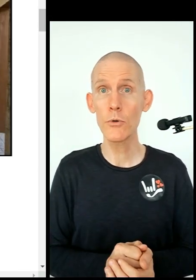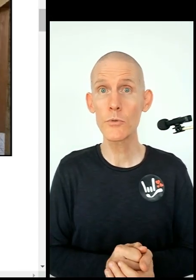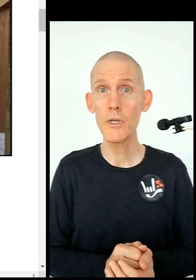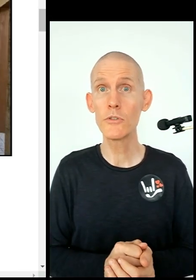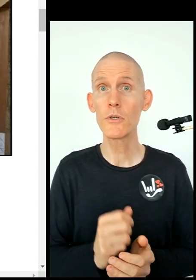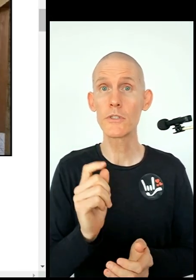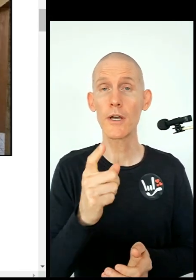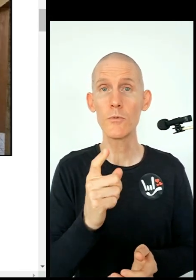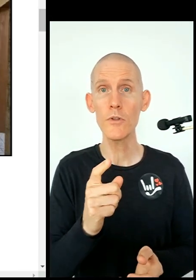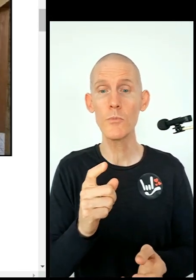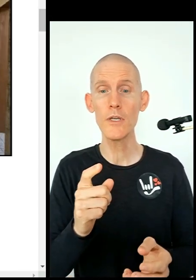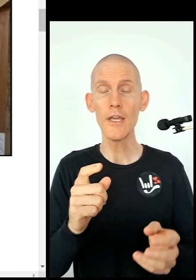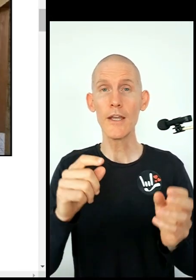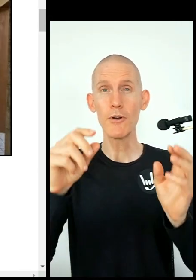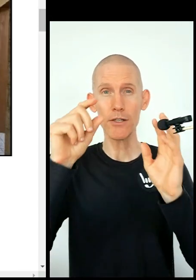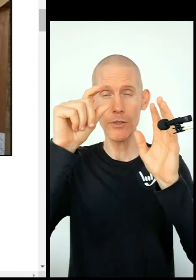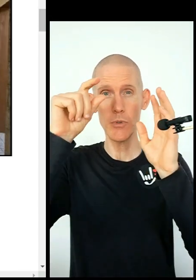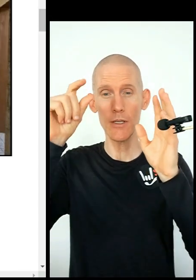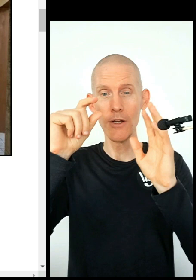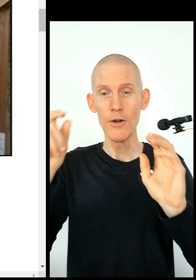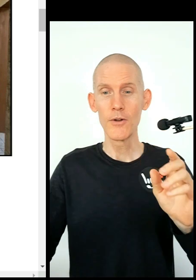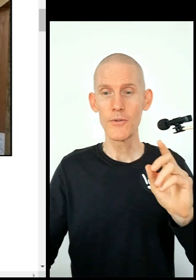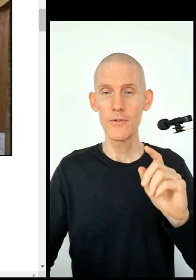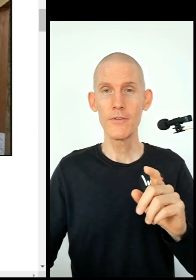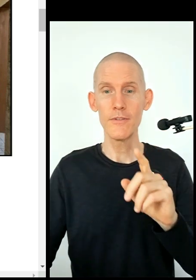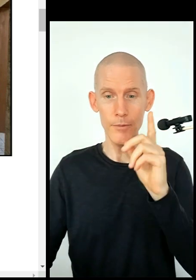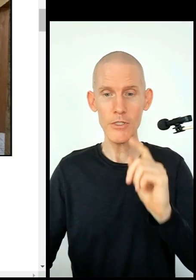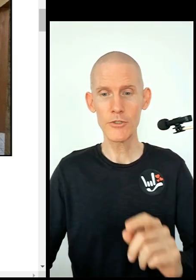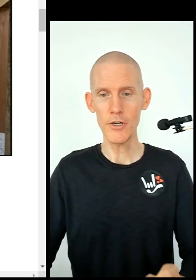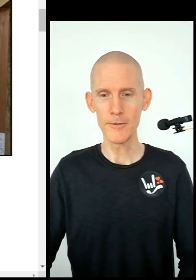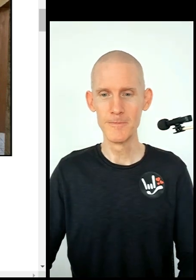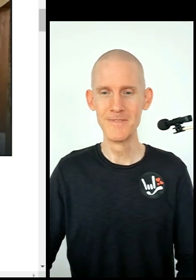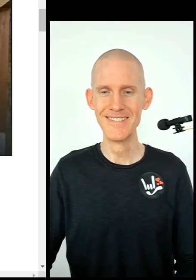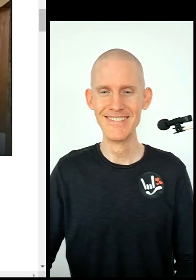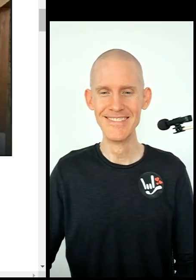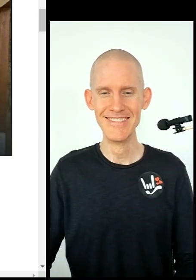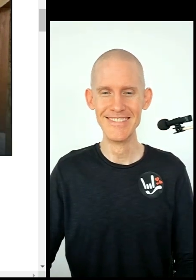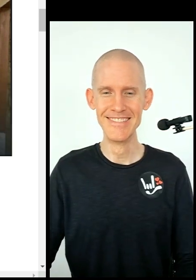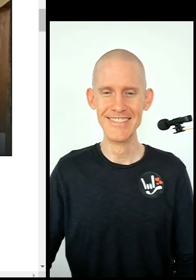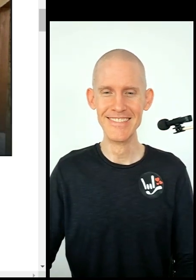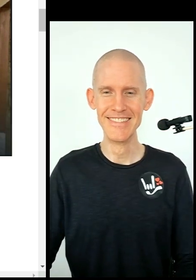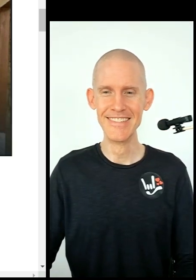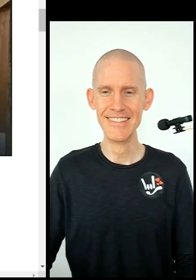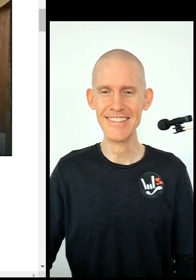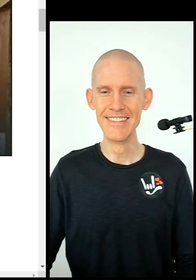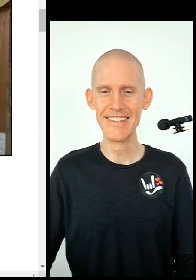see it at slow speed, so you can sign with me. And there'll actually be, let me just show you.